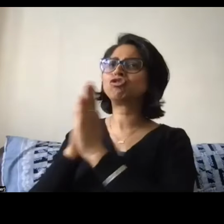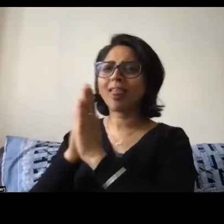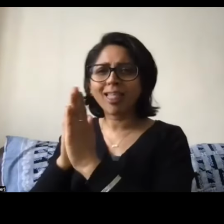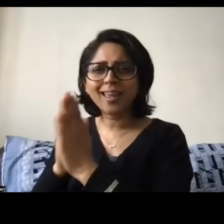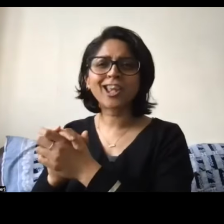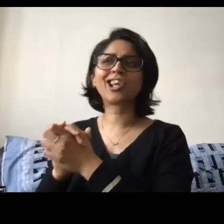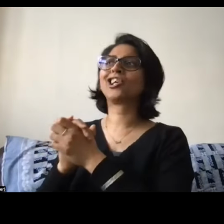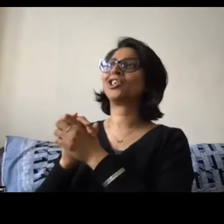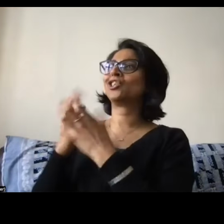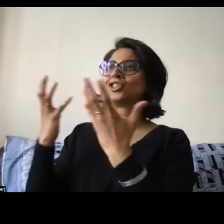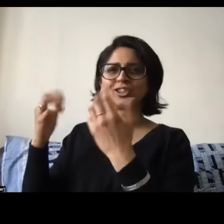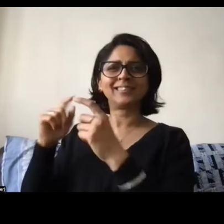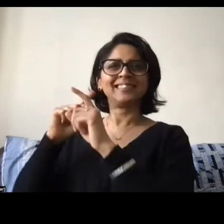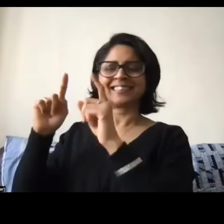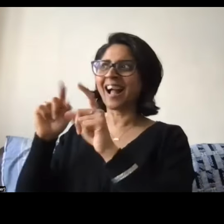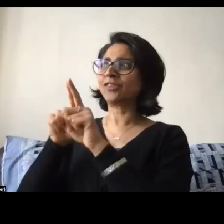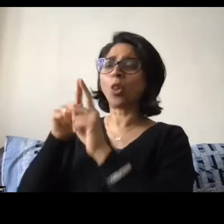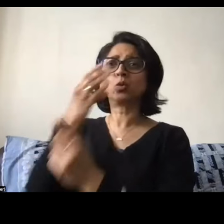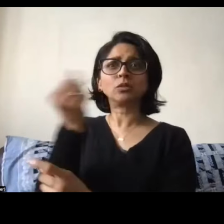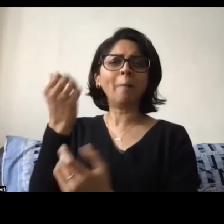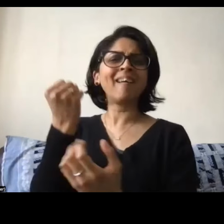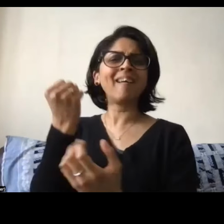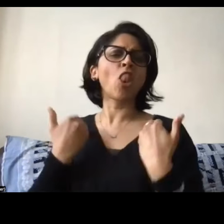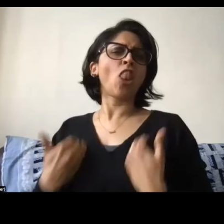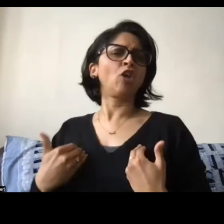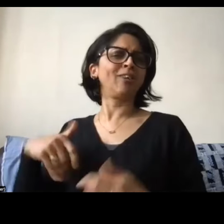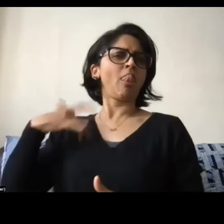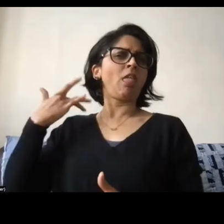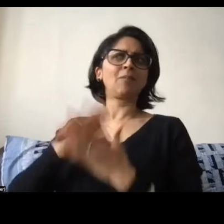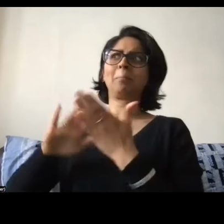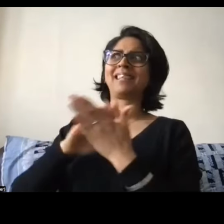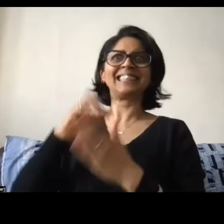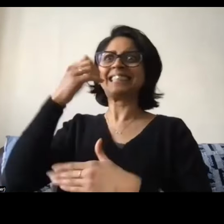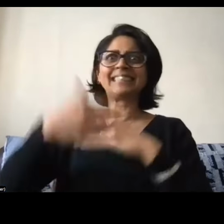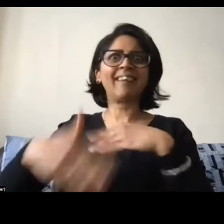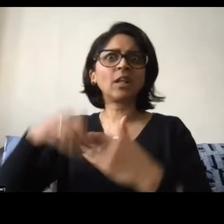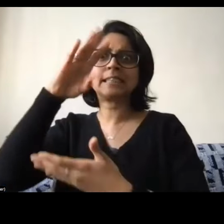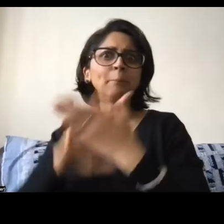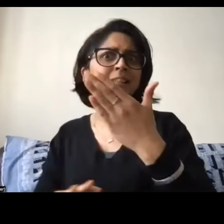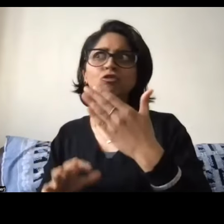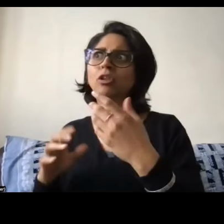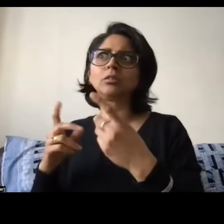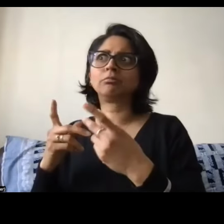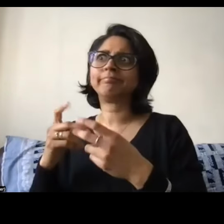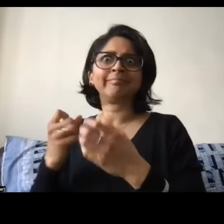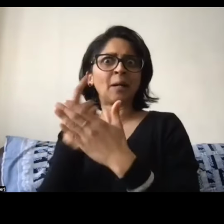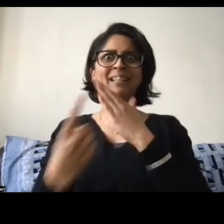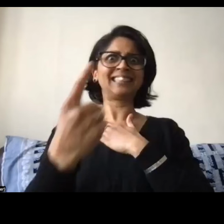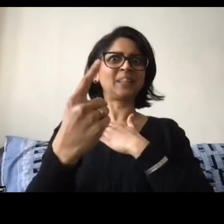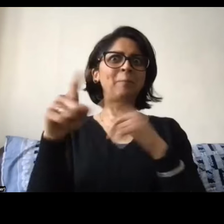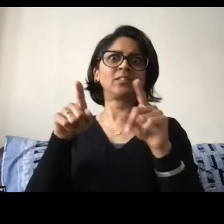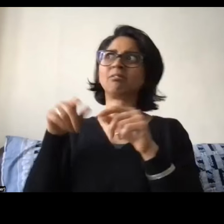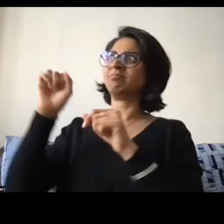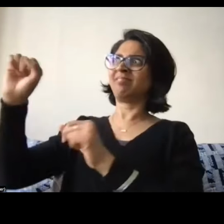was dominant. They had different religions and cultures, and some had quite a luxurious lifestyle and had